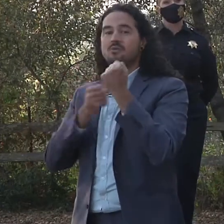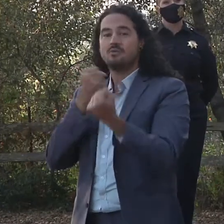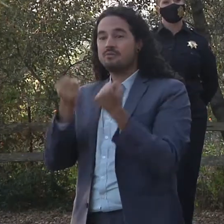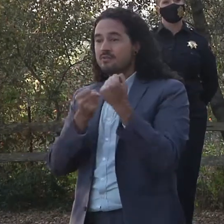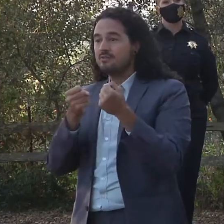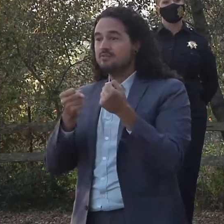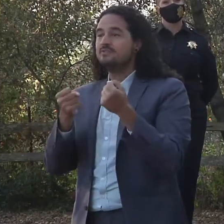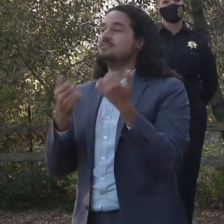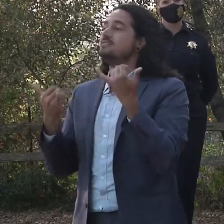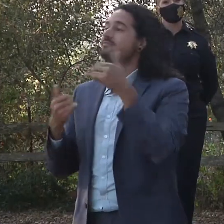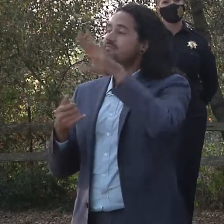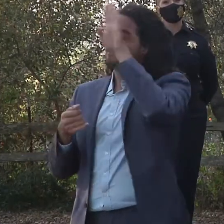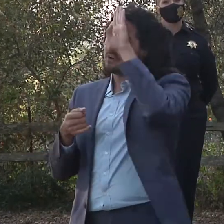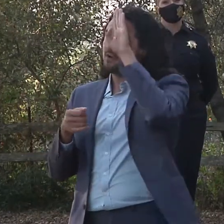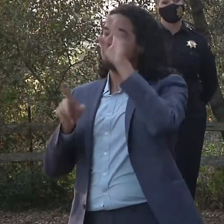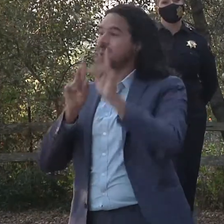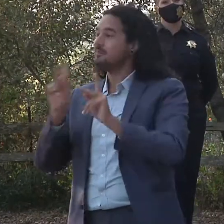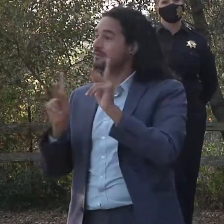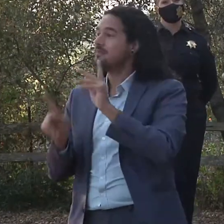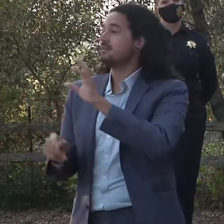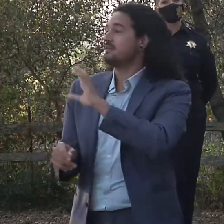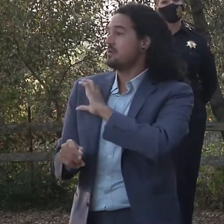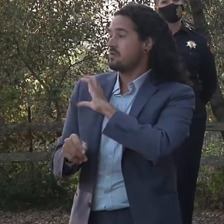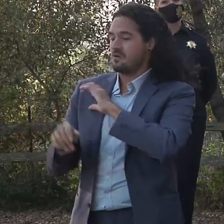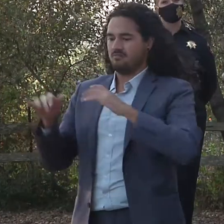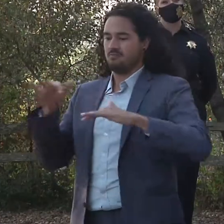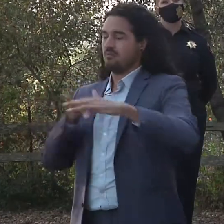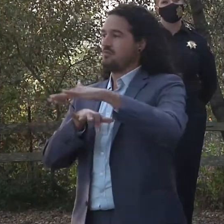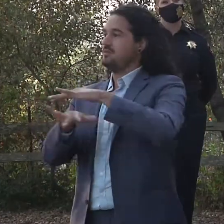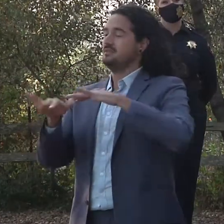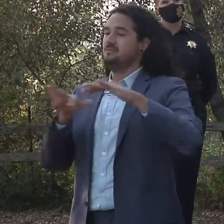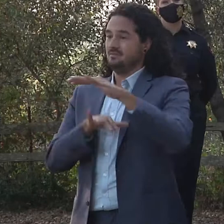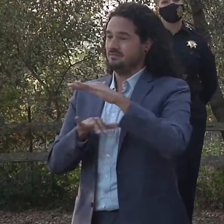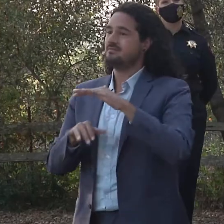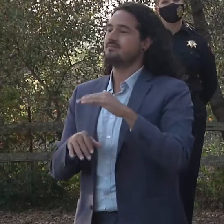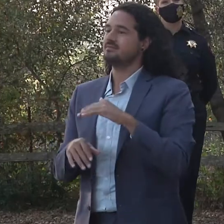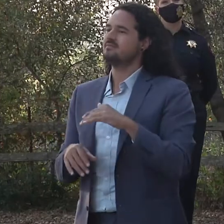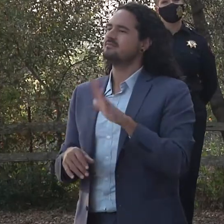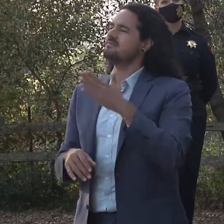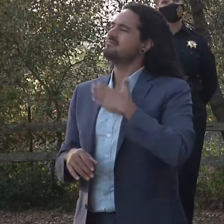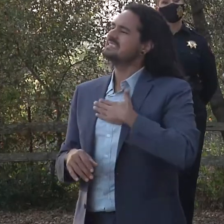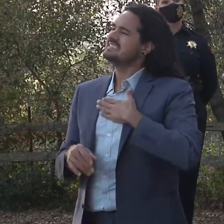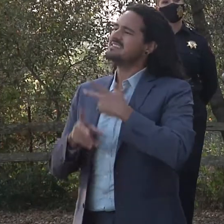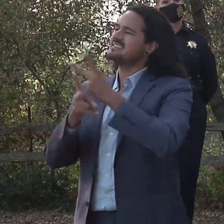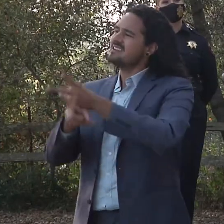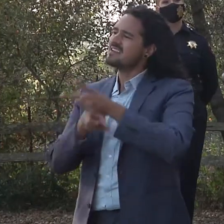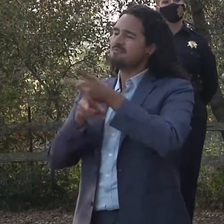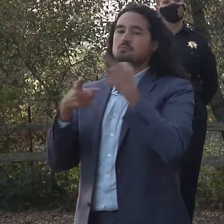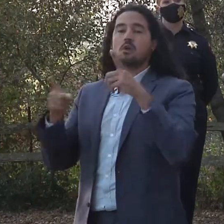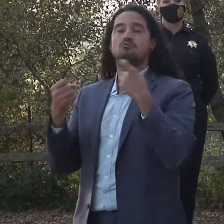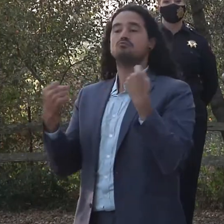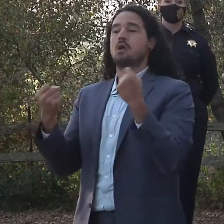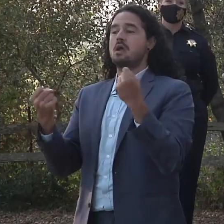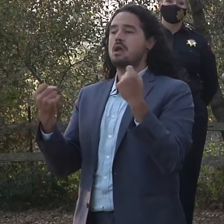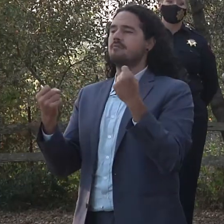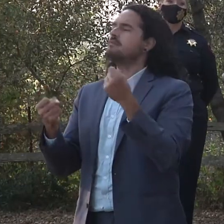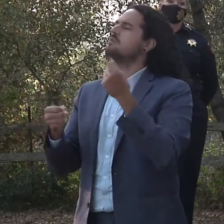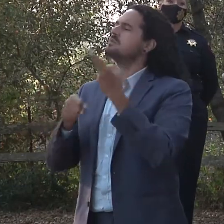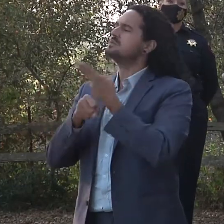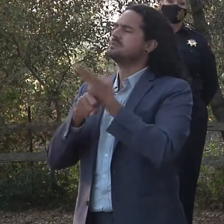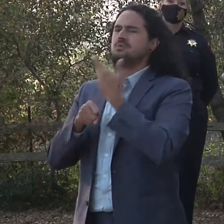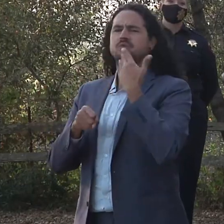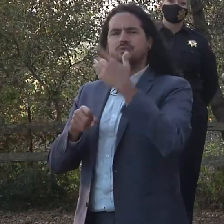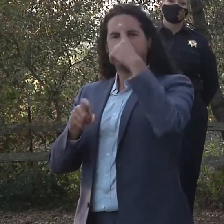out there to protect the citizens. So please be cautious, use good judgment when you're driving on the roadways, and pay attention for those